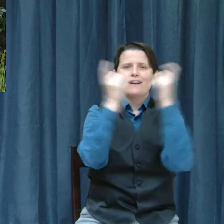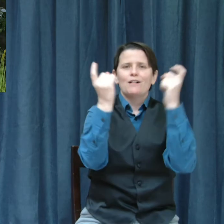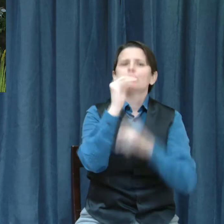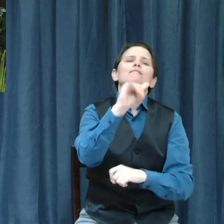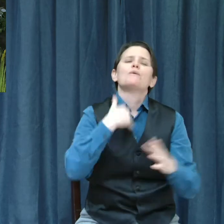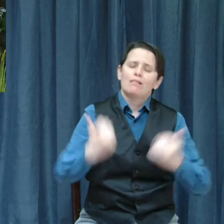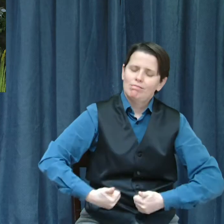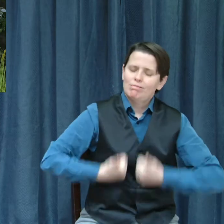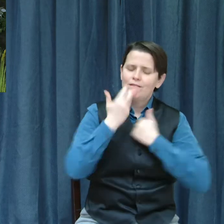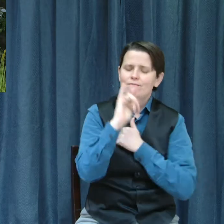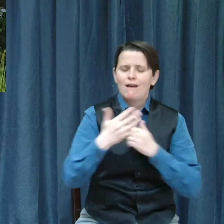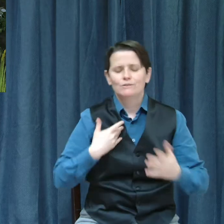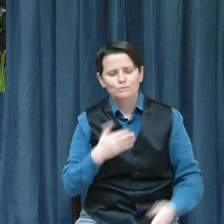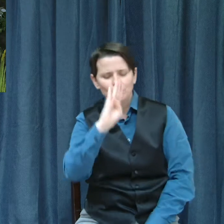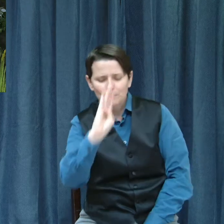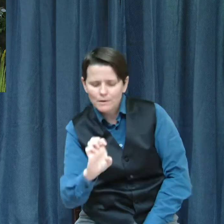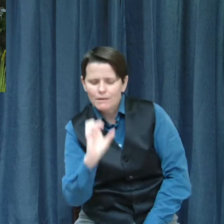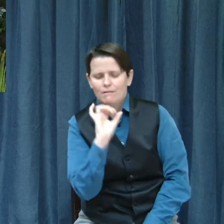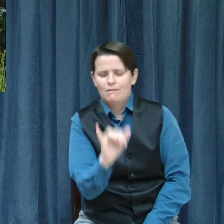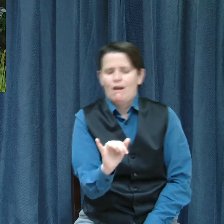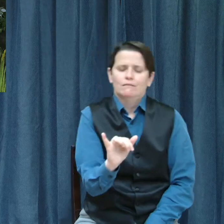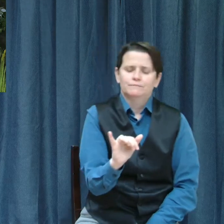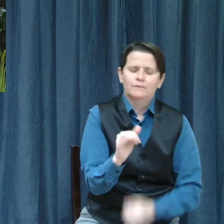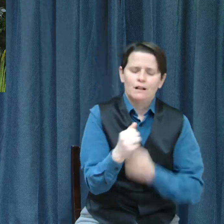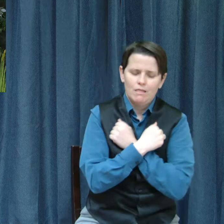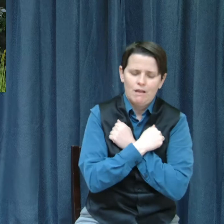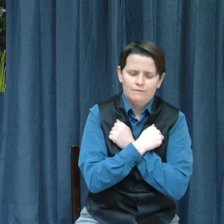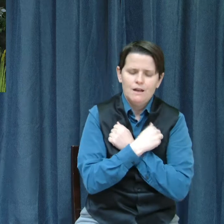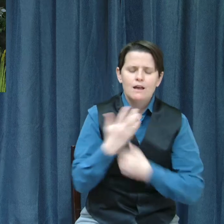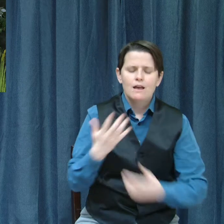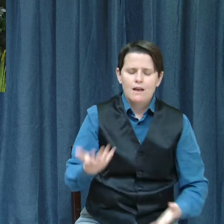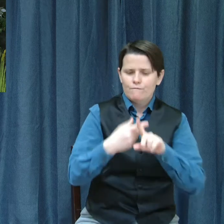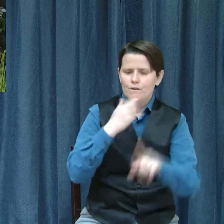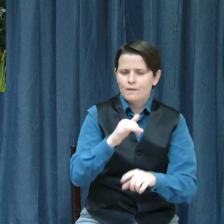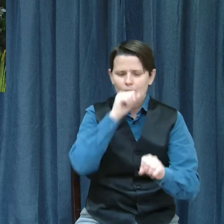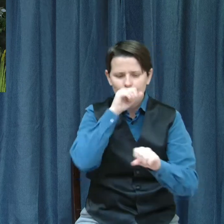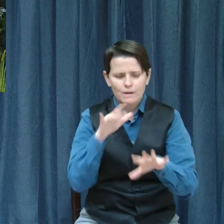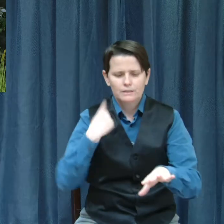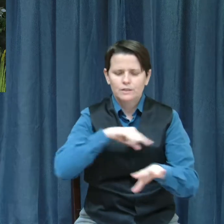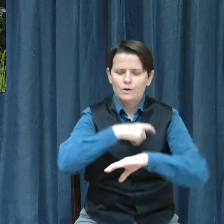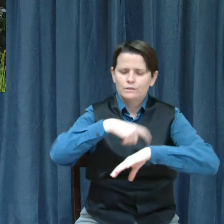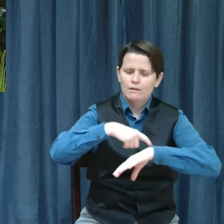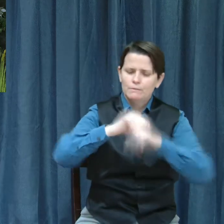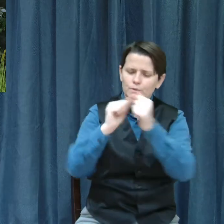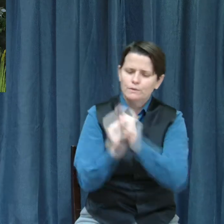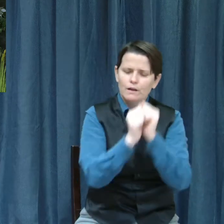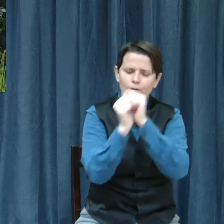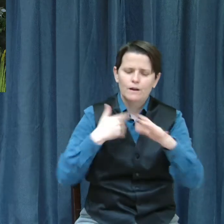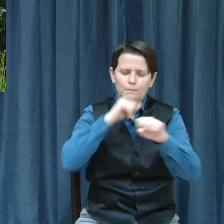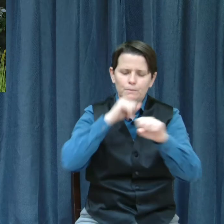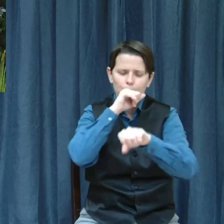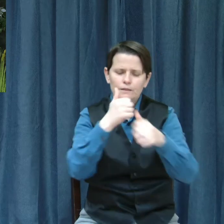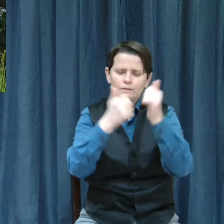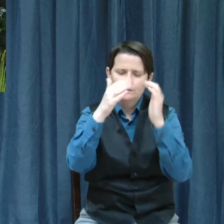be that. And it's from that place that I bless our time together. I bless each one listening, that you feel the